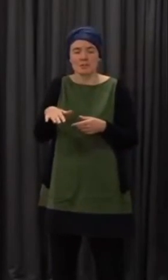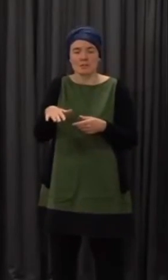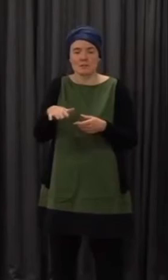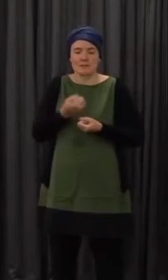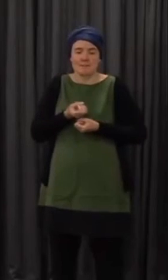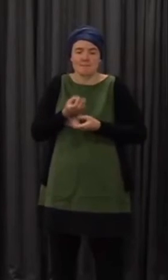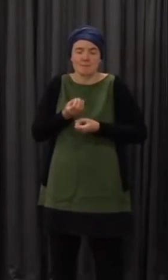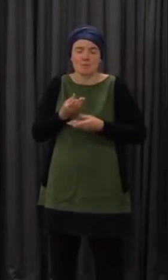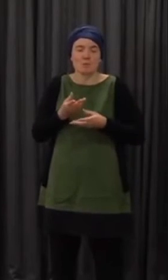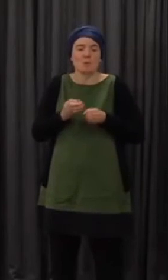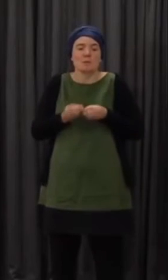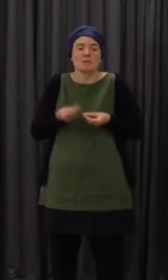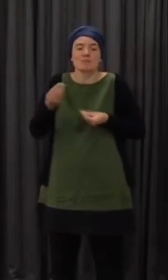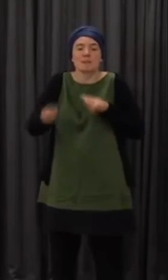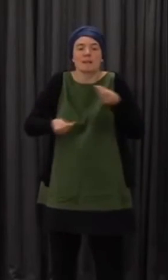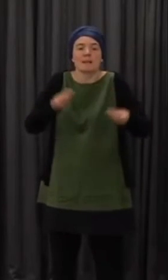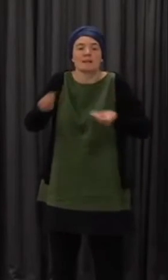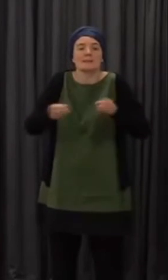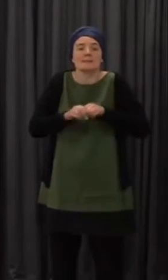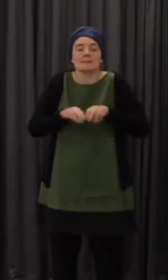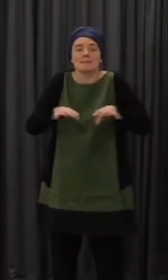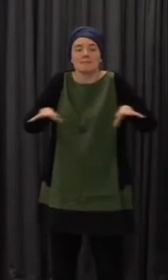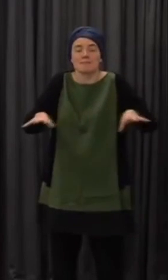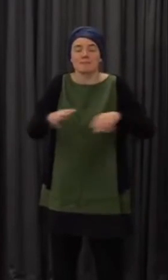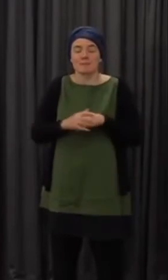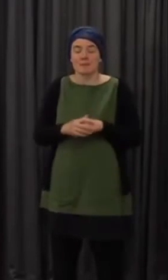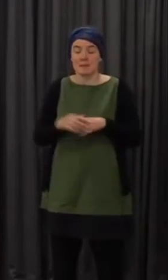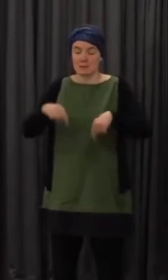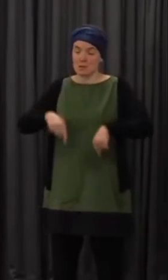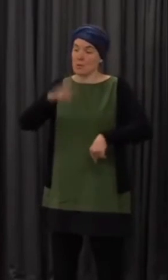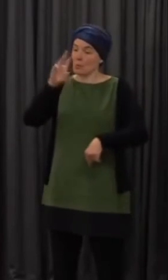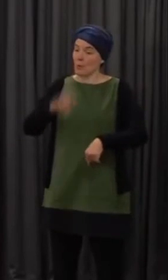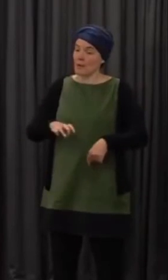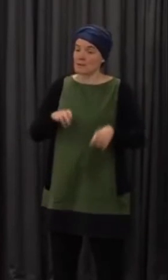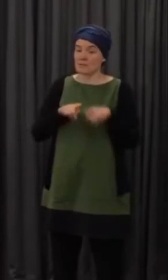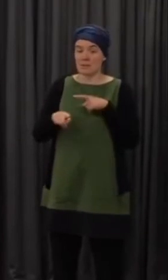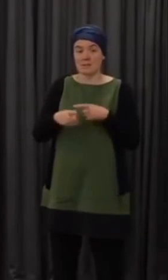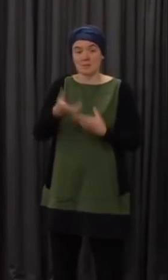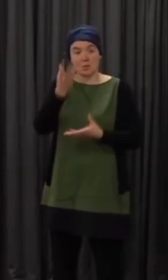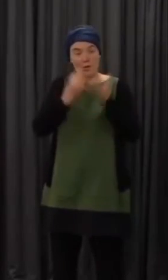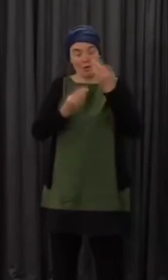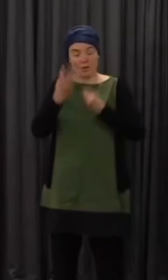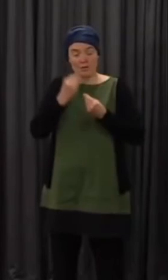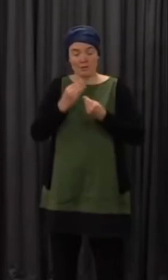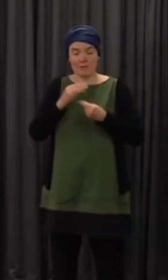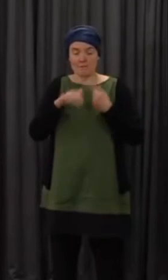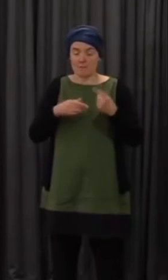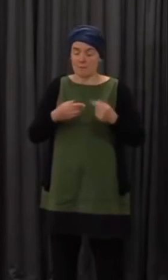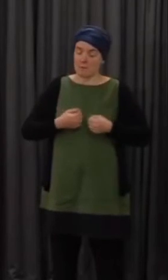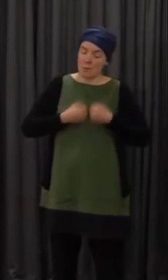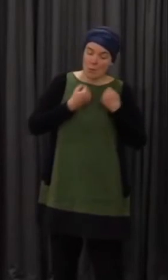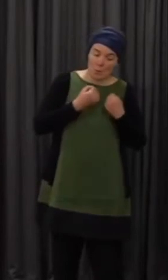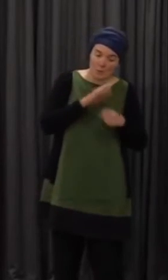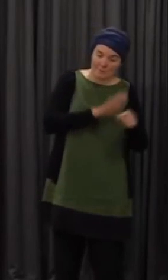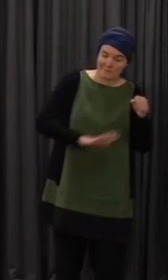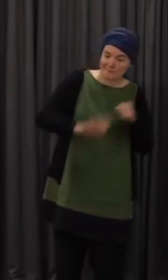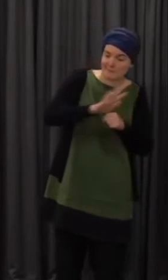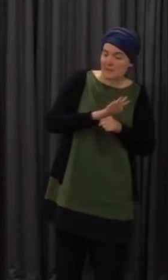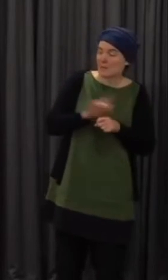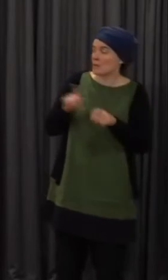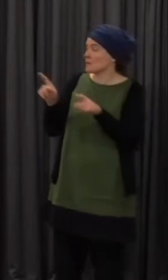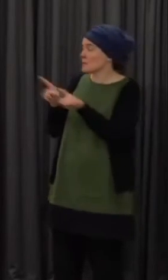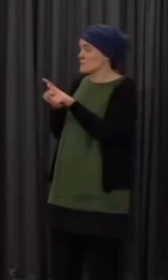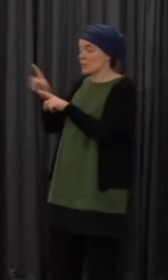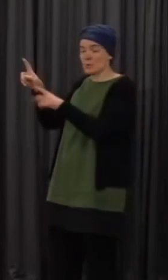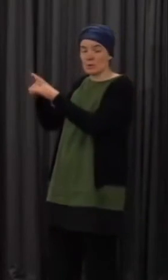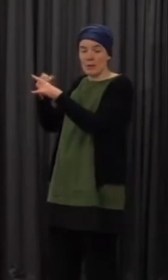day. And as I say, in Wales, we are trying to learn, not just from our own experience or even the UK experience, we're trying to make